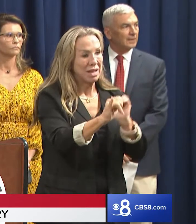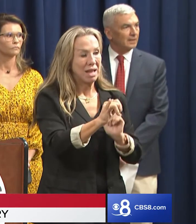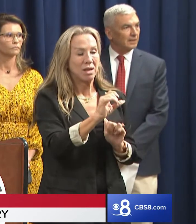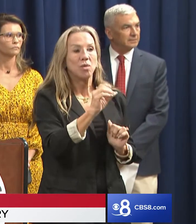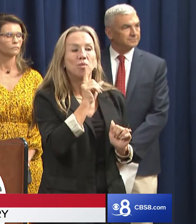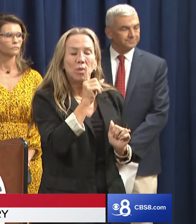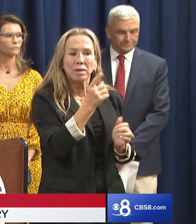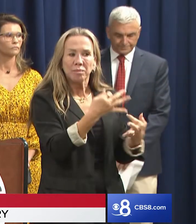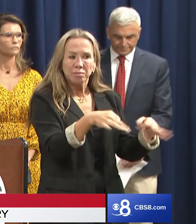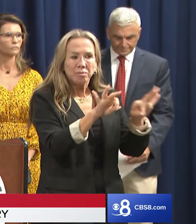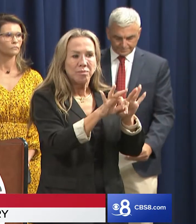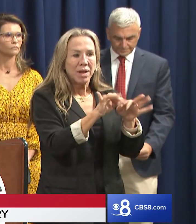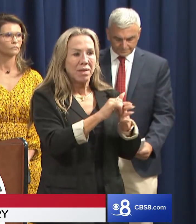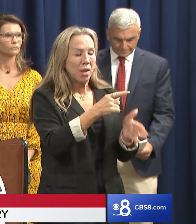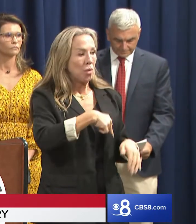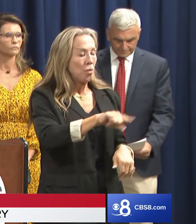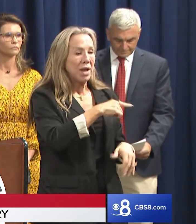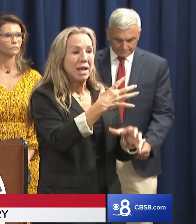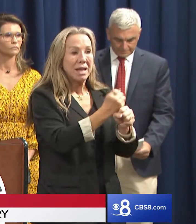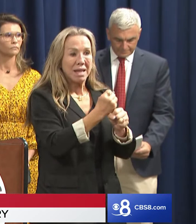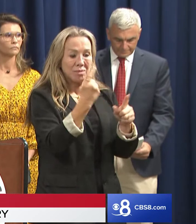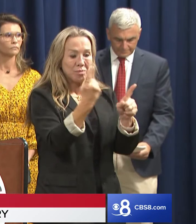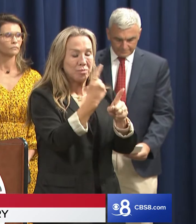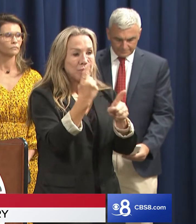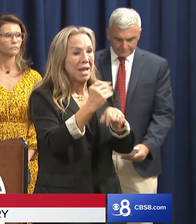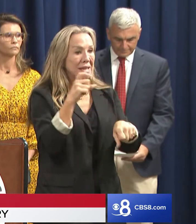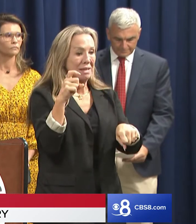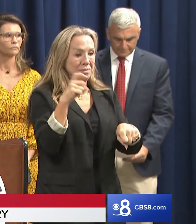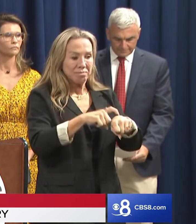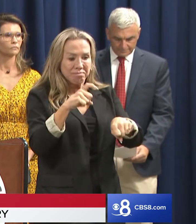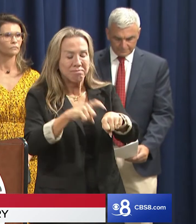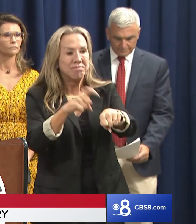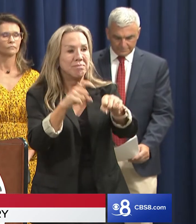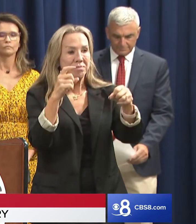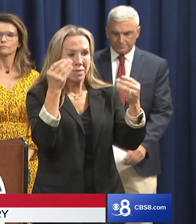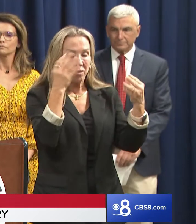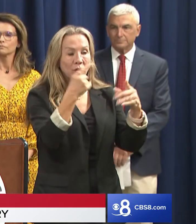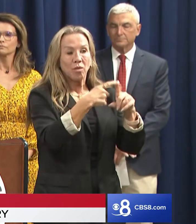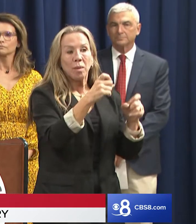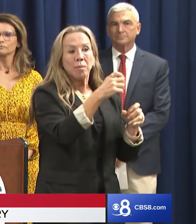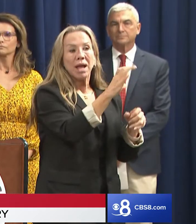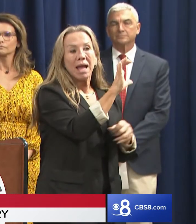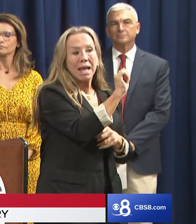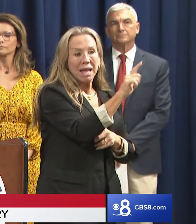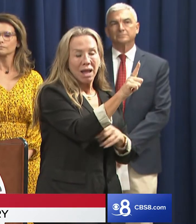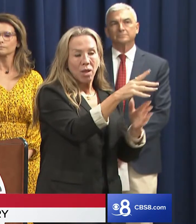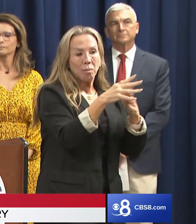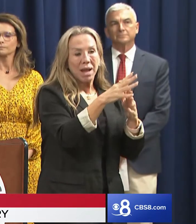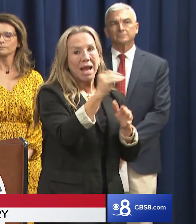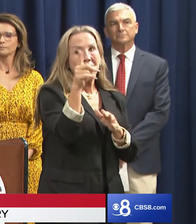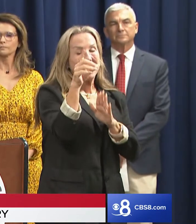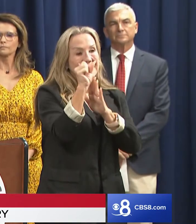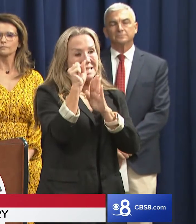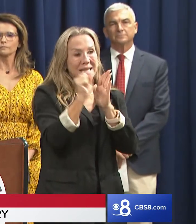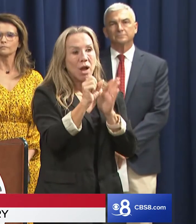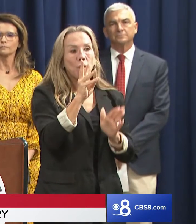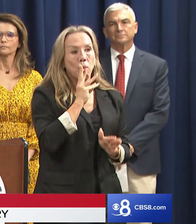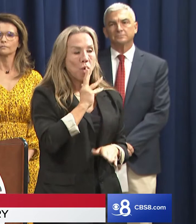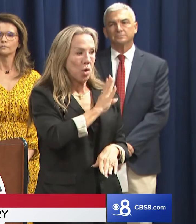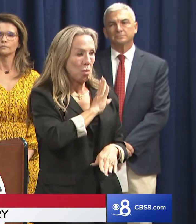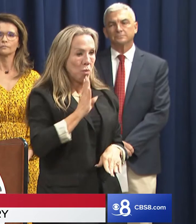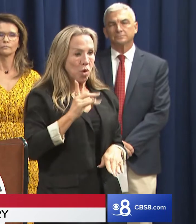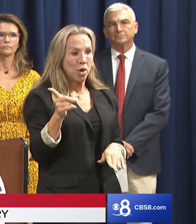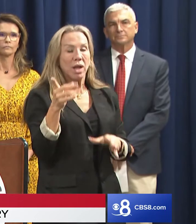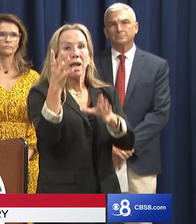for us to receive accurate and timely information from Cal America and the State Water Board so that we can share it with our